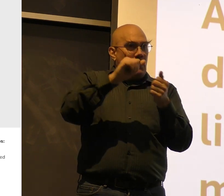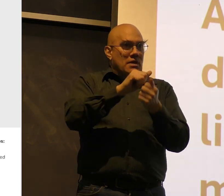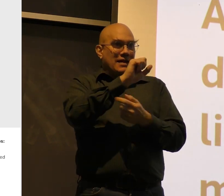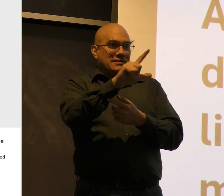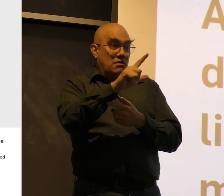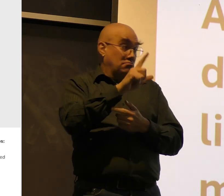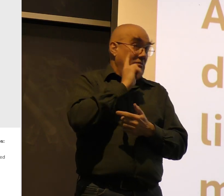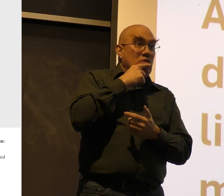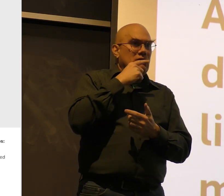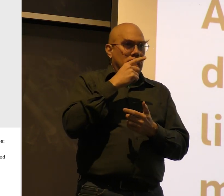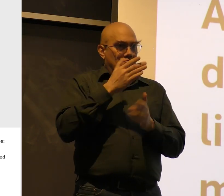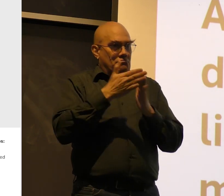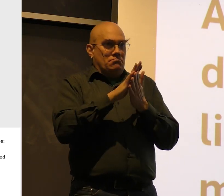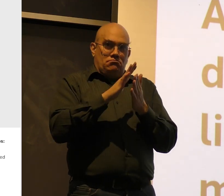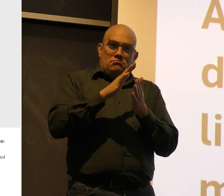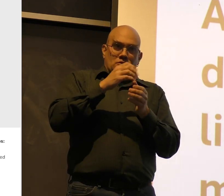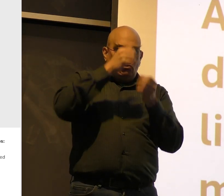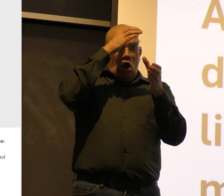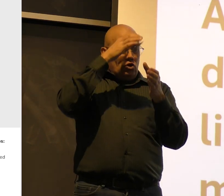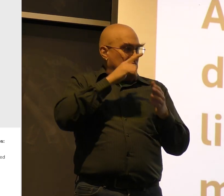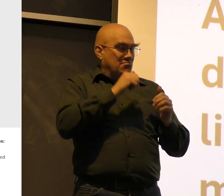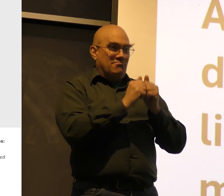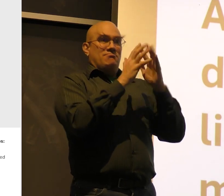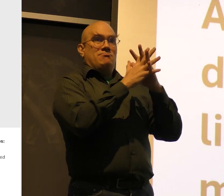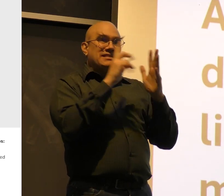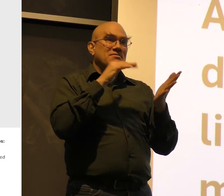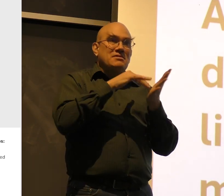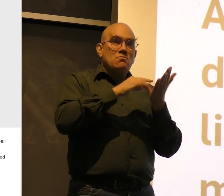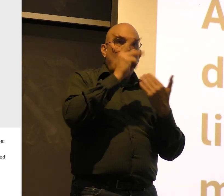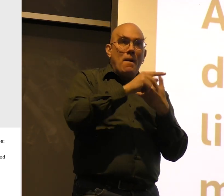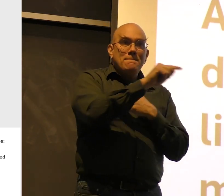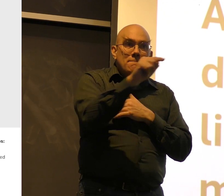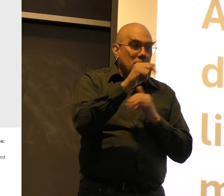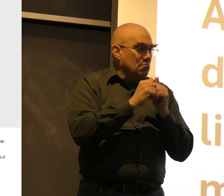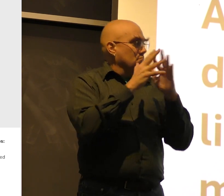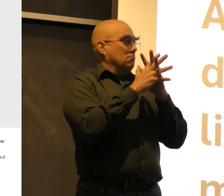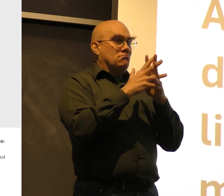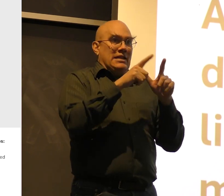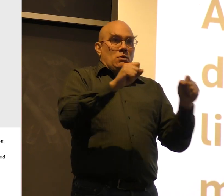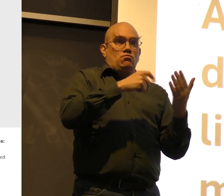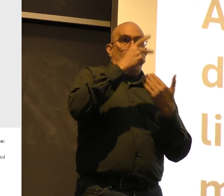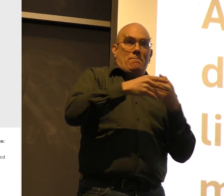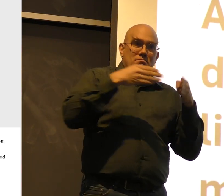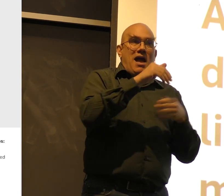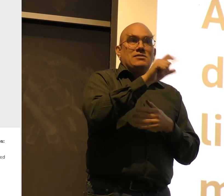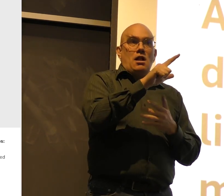in linguistics articles about the effectiveness of the language, the efficiency of the language in